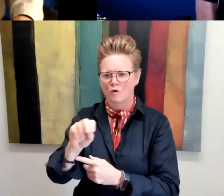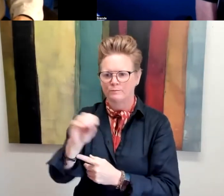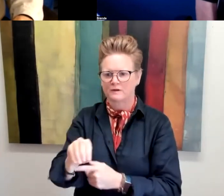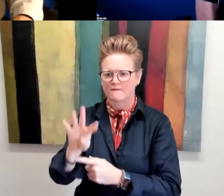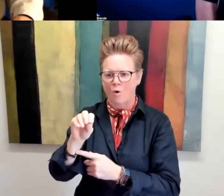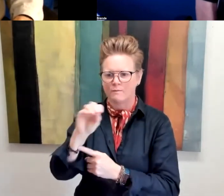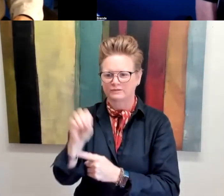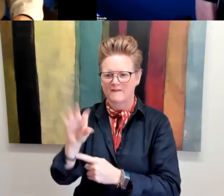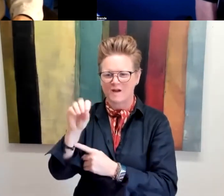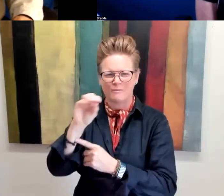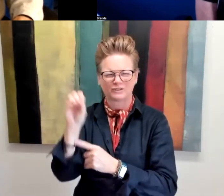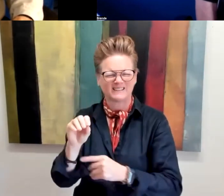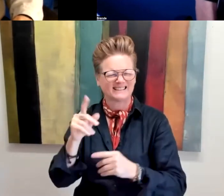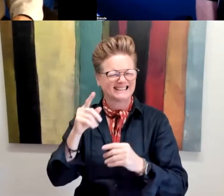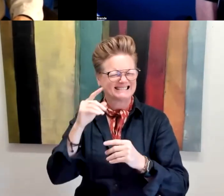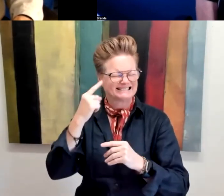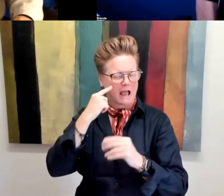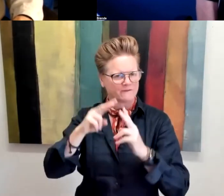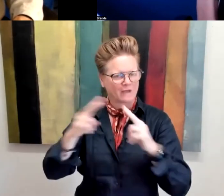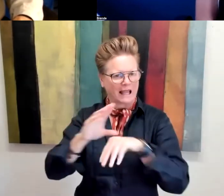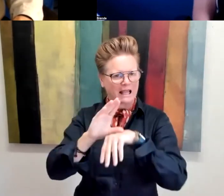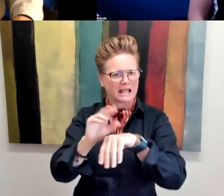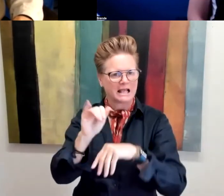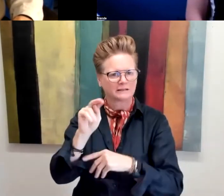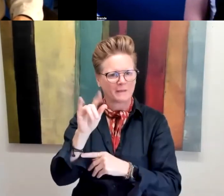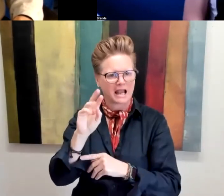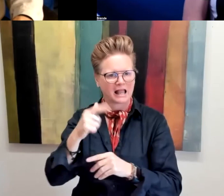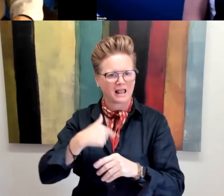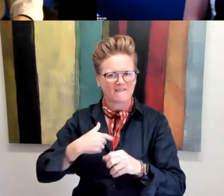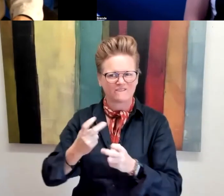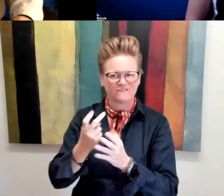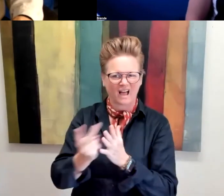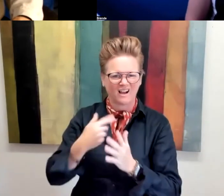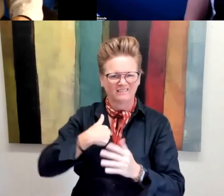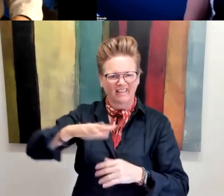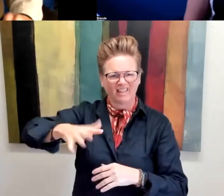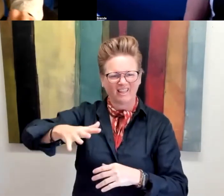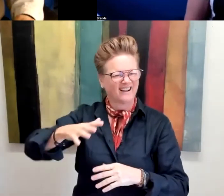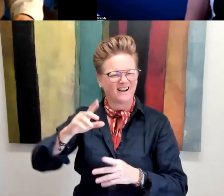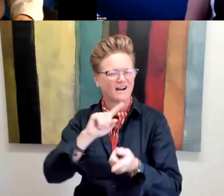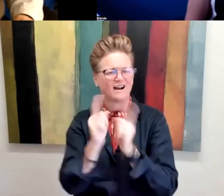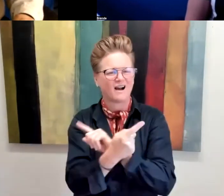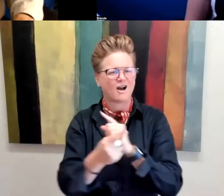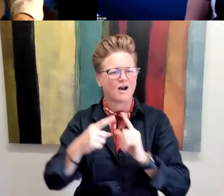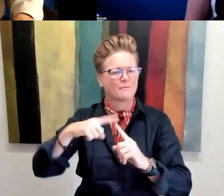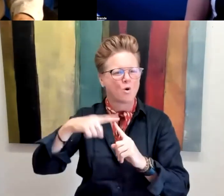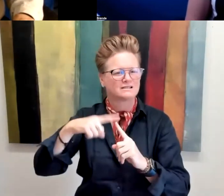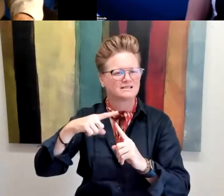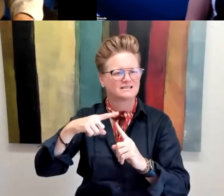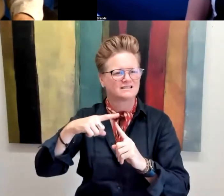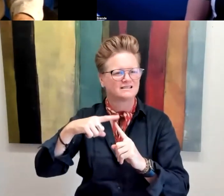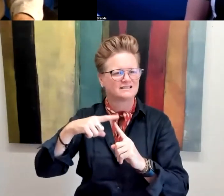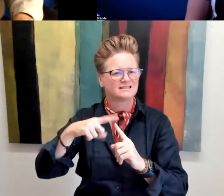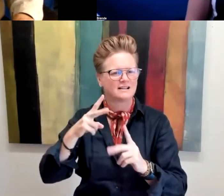putting the benchmarks, 40%, 50%. No, it sounds very demeaning. Kind of I